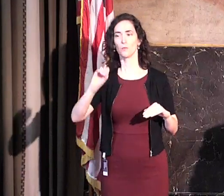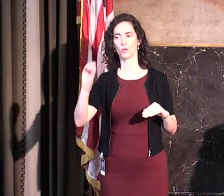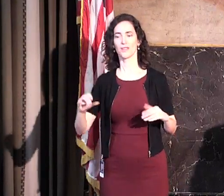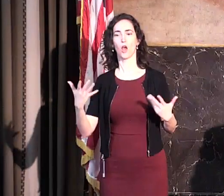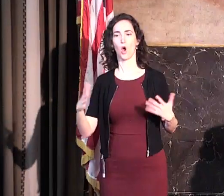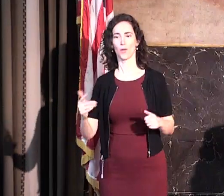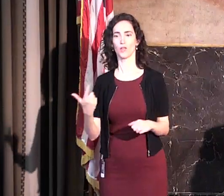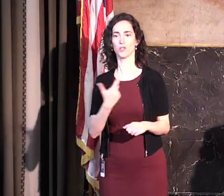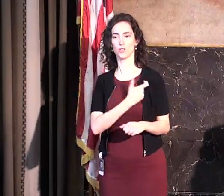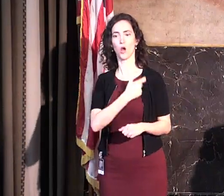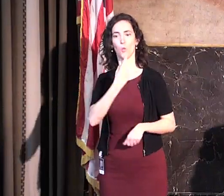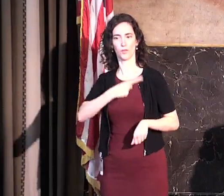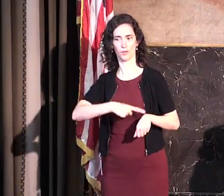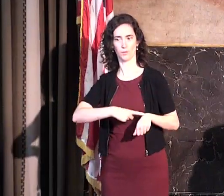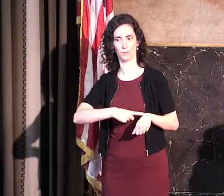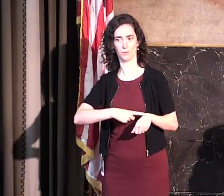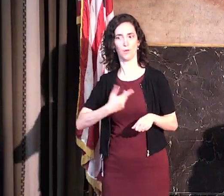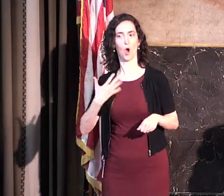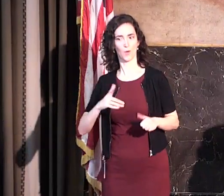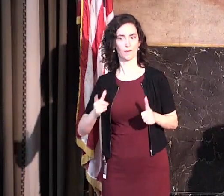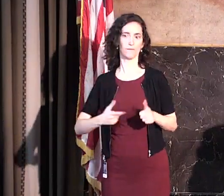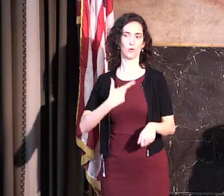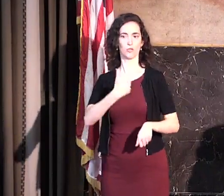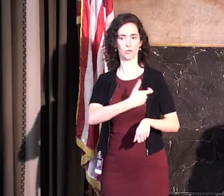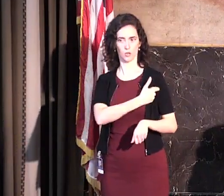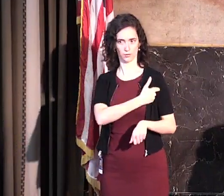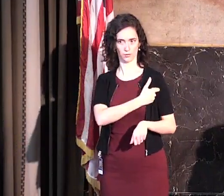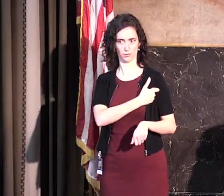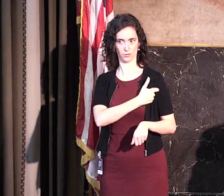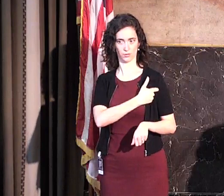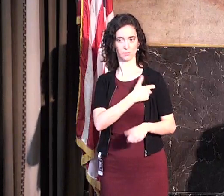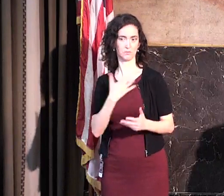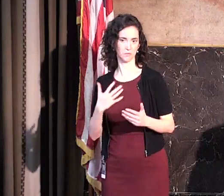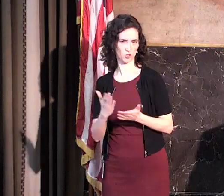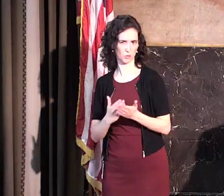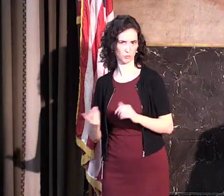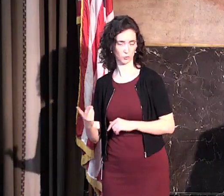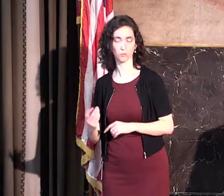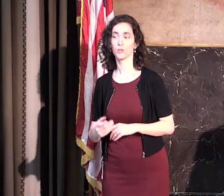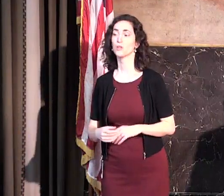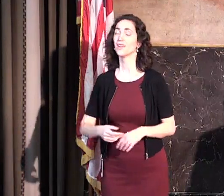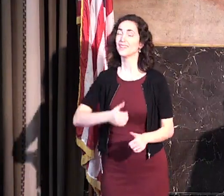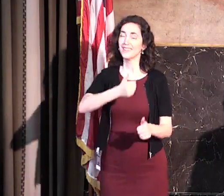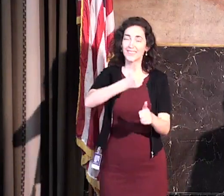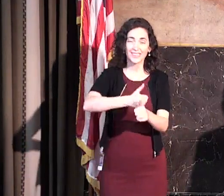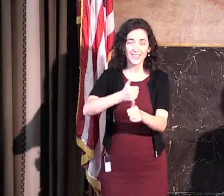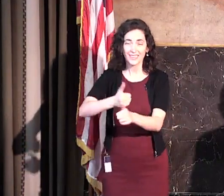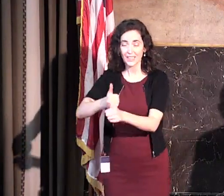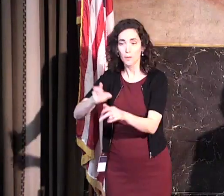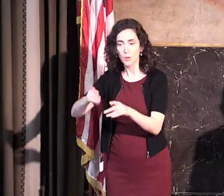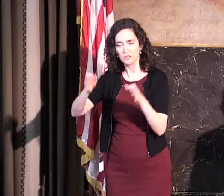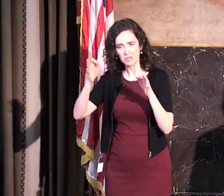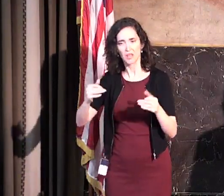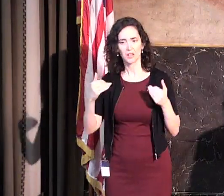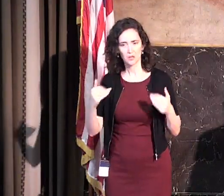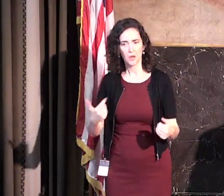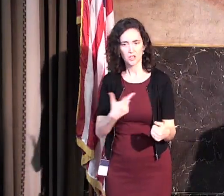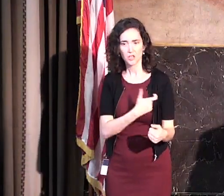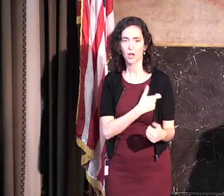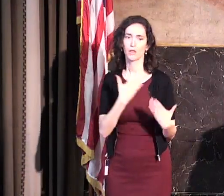of the COVID vaccine. And as I mentioned, we're thankful for everybody who's decided to do